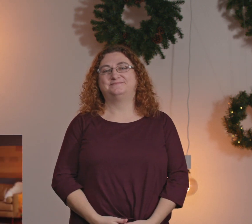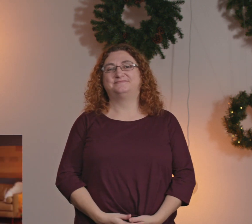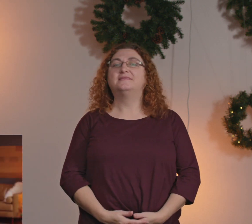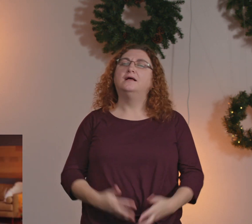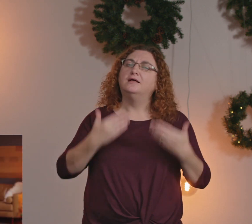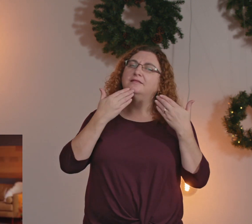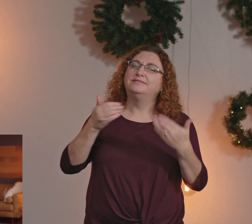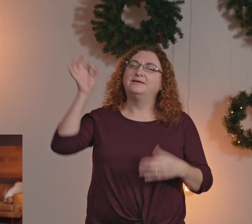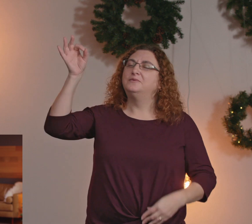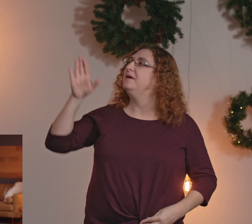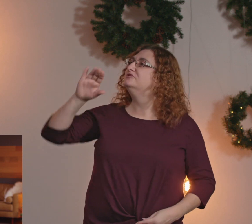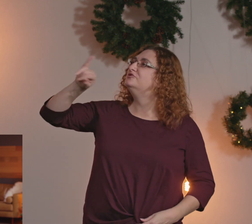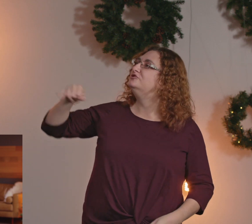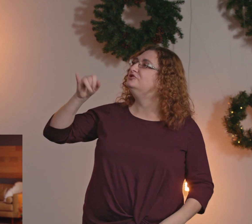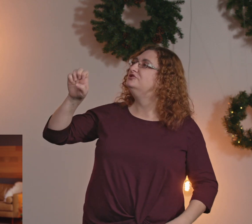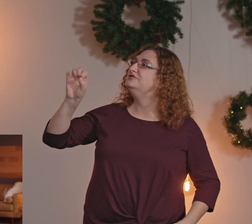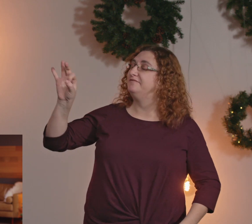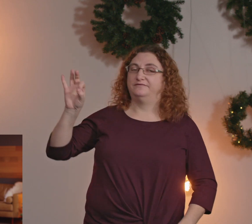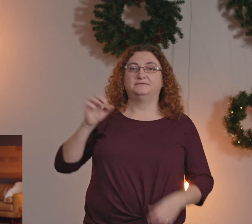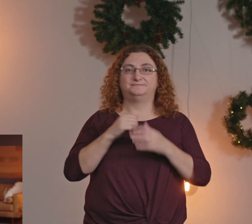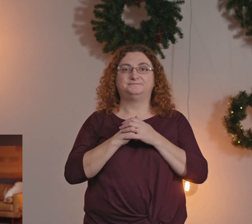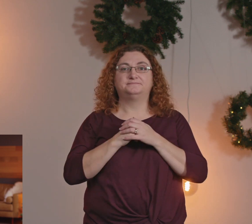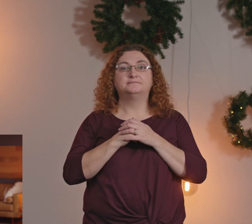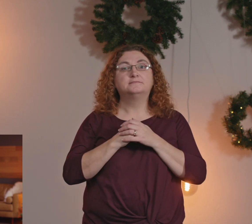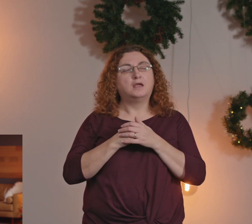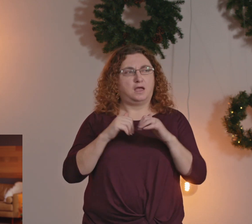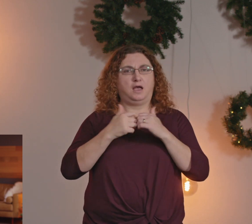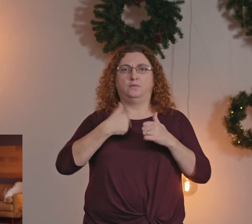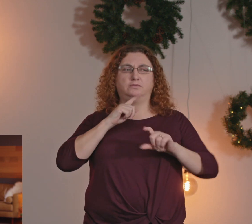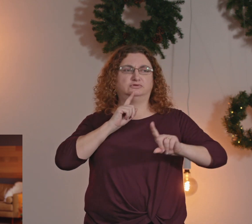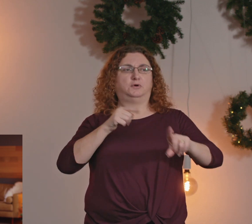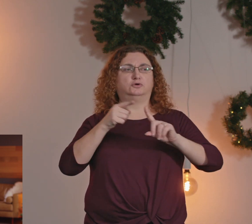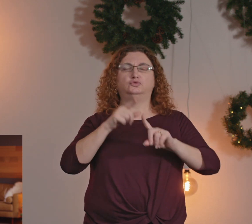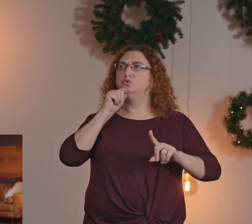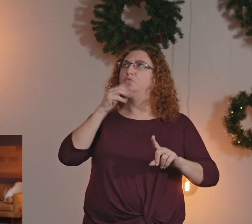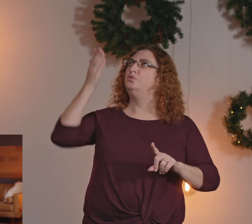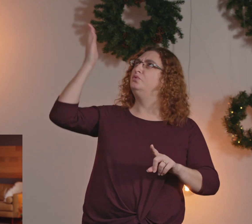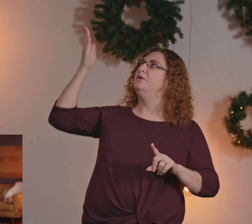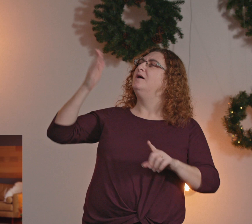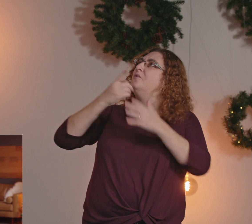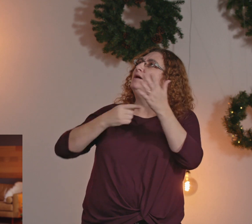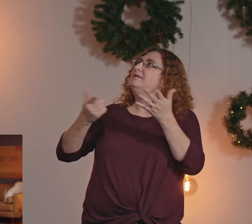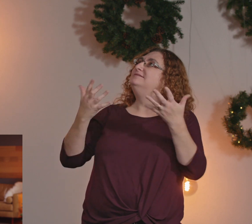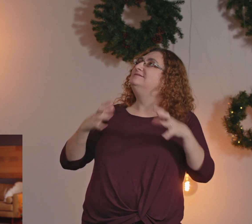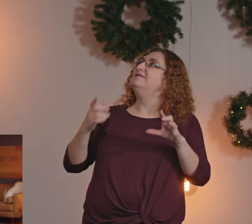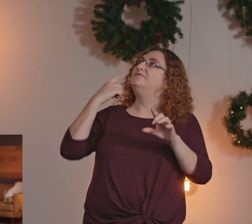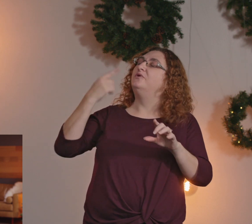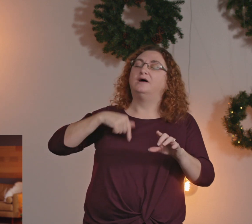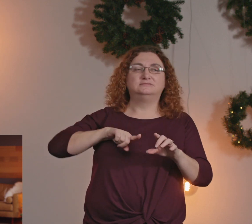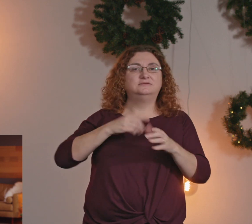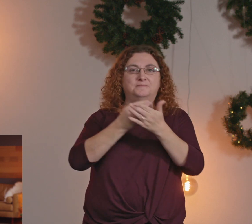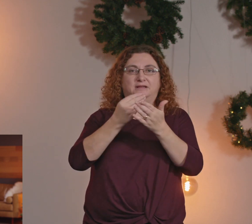Thank you, Pastor Jeff. One way that we as a church family respond to who God is and what he has done for us is to give a portion of our